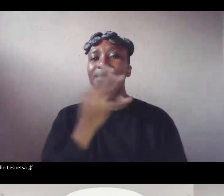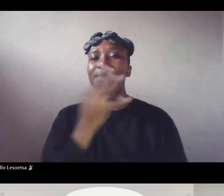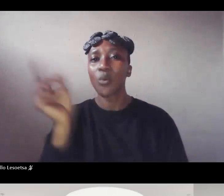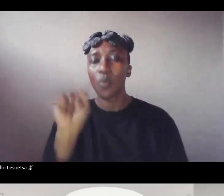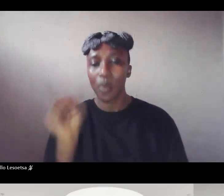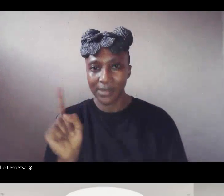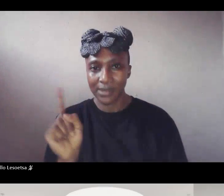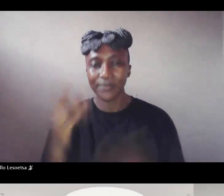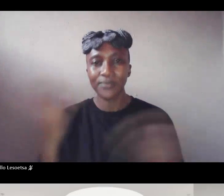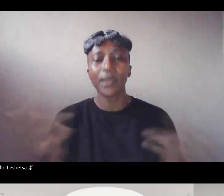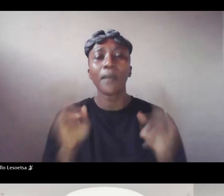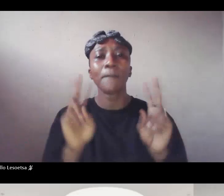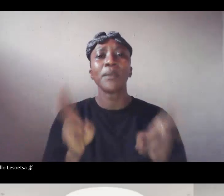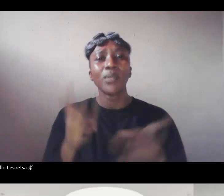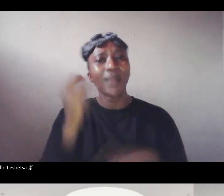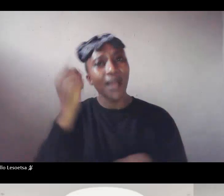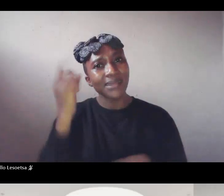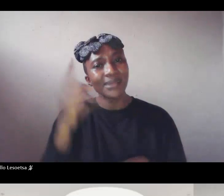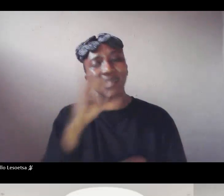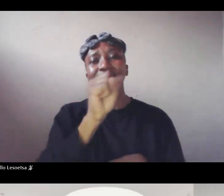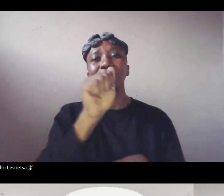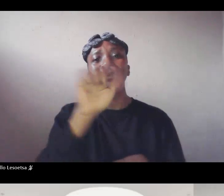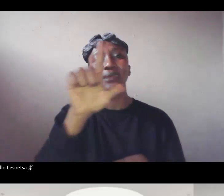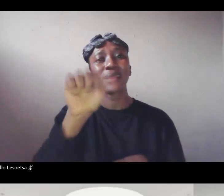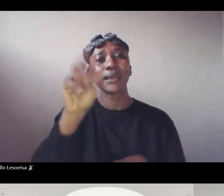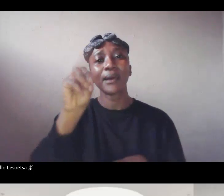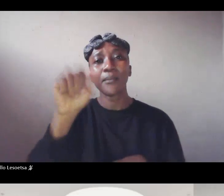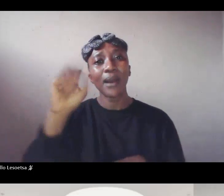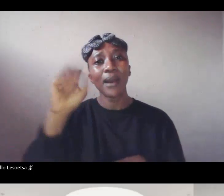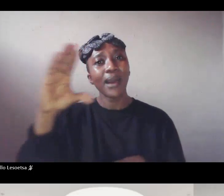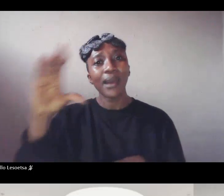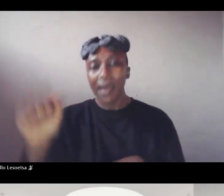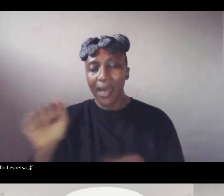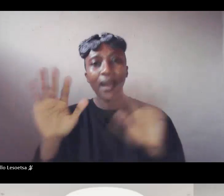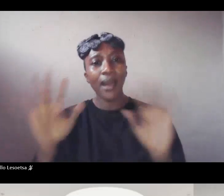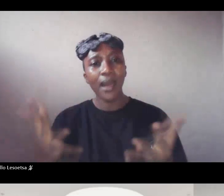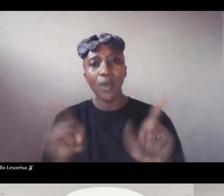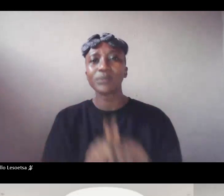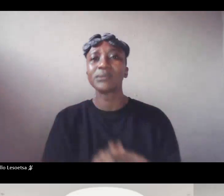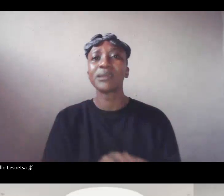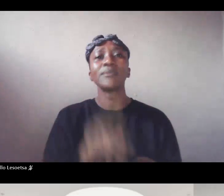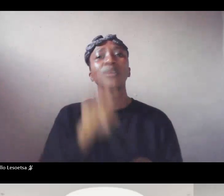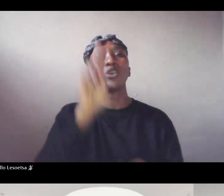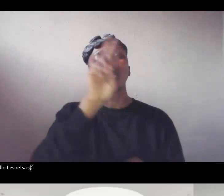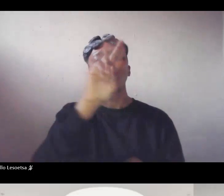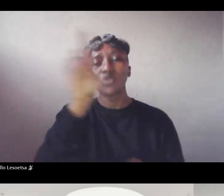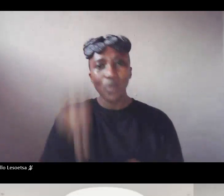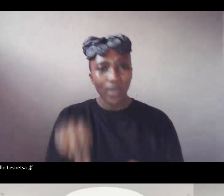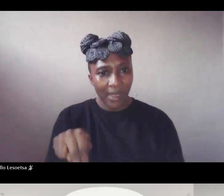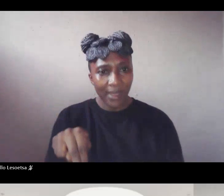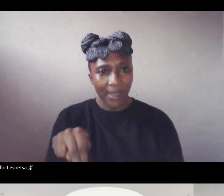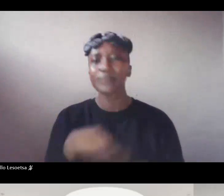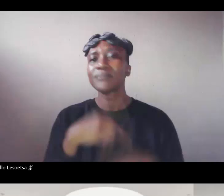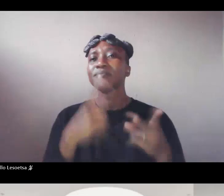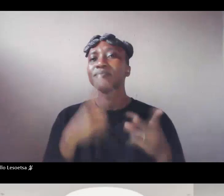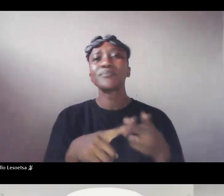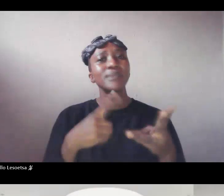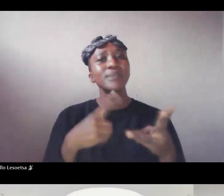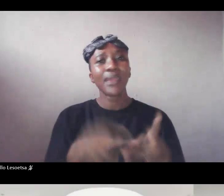statement, UNCRPD. We started with that where Professor Watermeyer, if you remember, was listing those